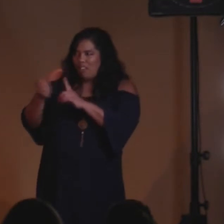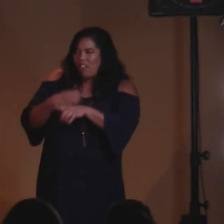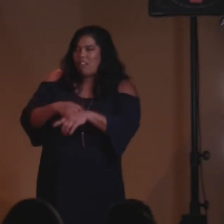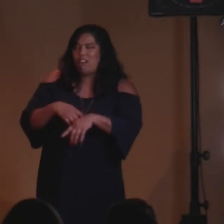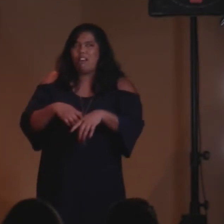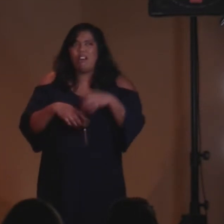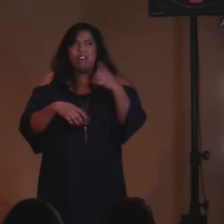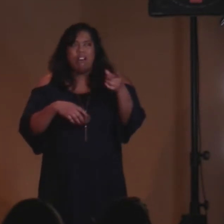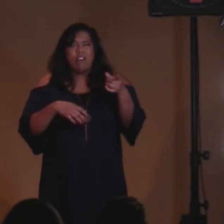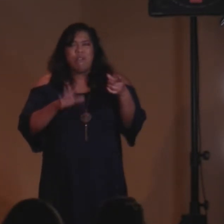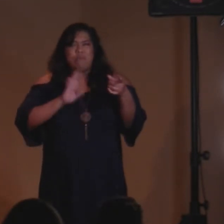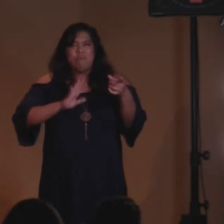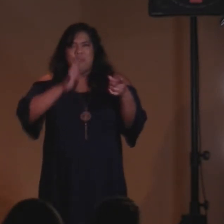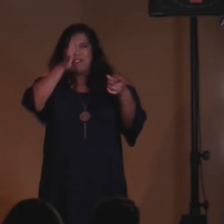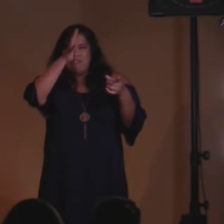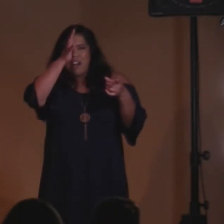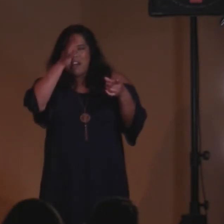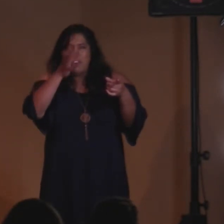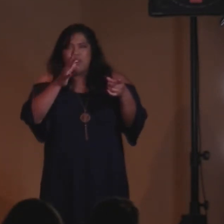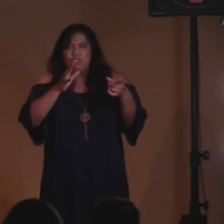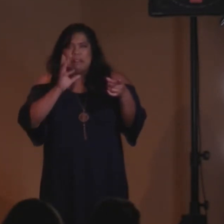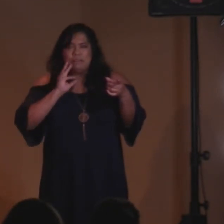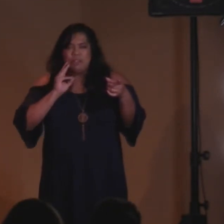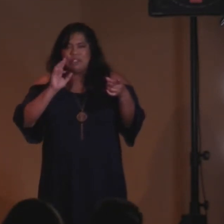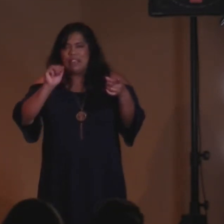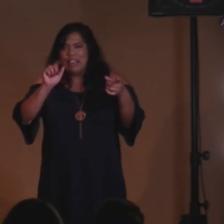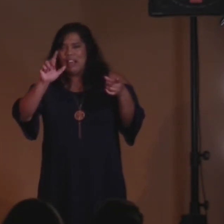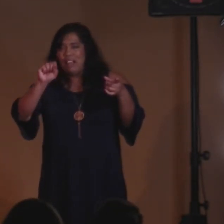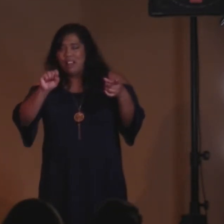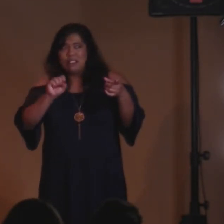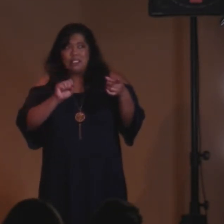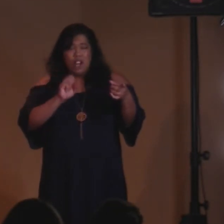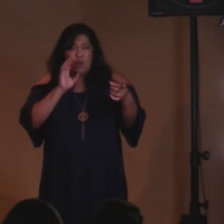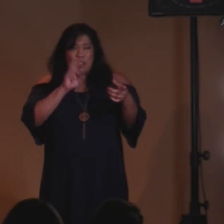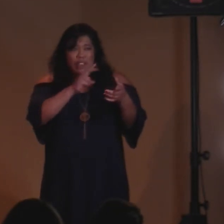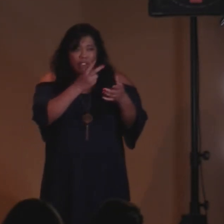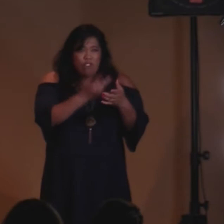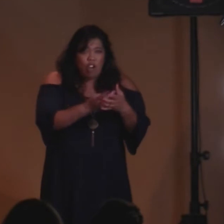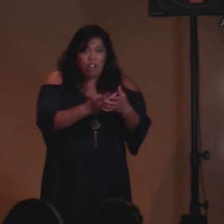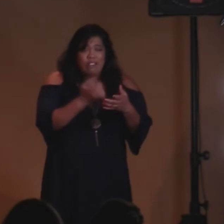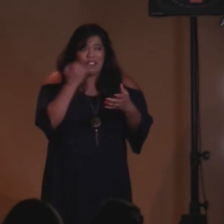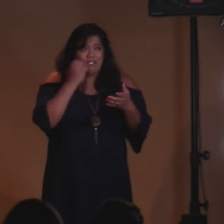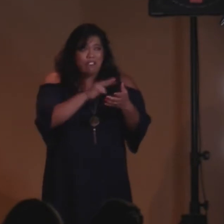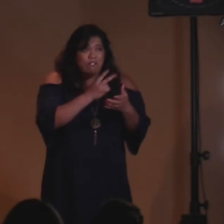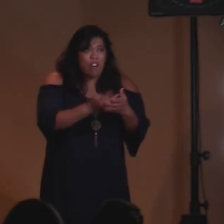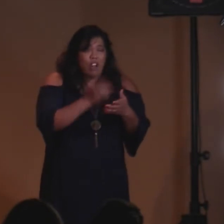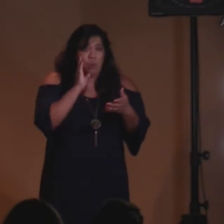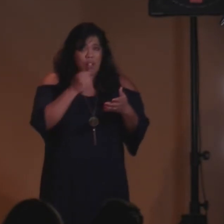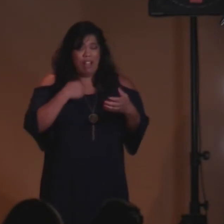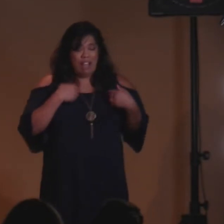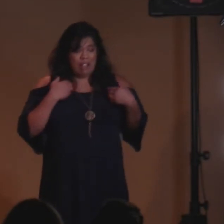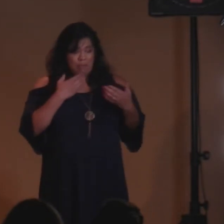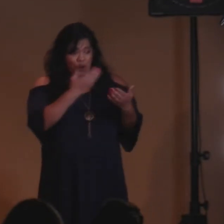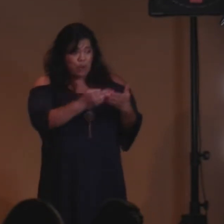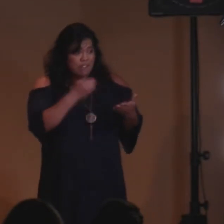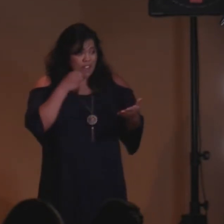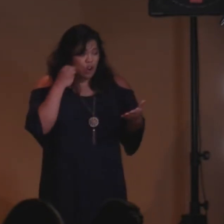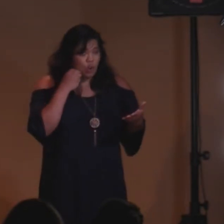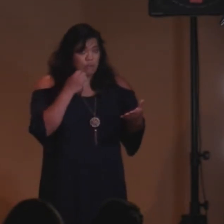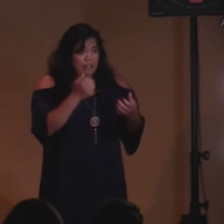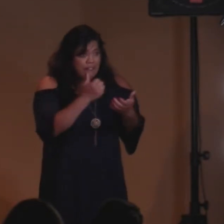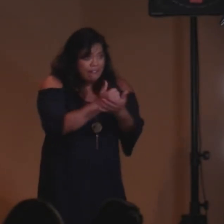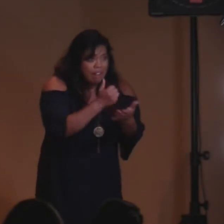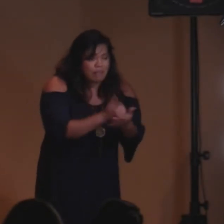time experiencing ALS, when is he going to fall and am I going to be home? So here I am as an